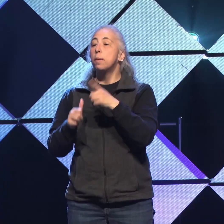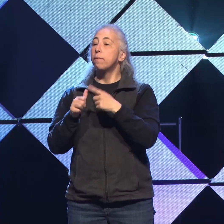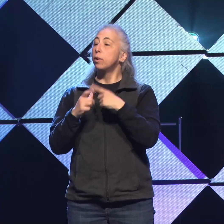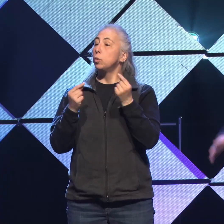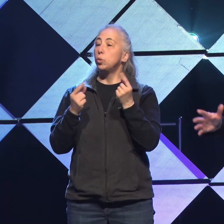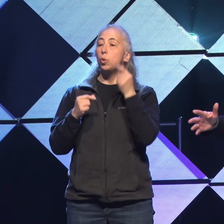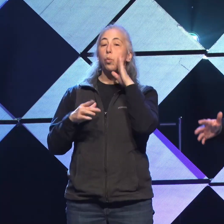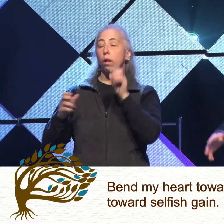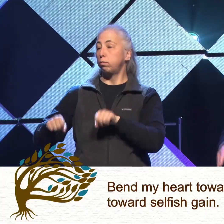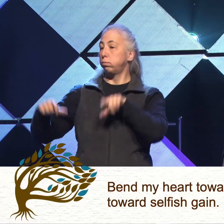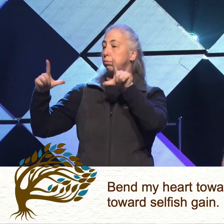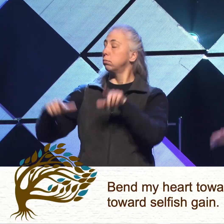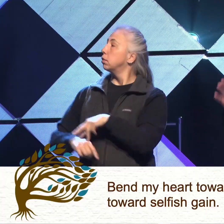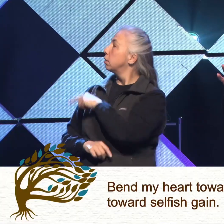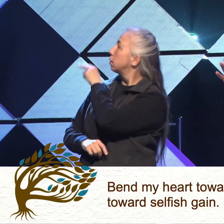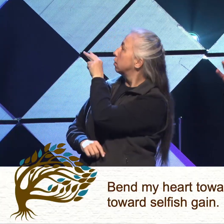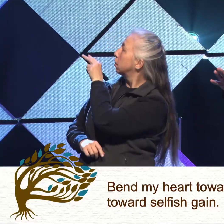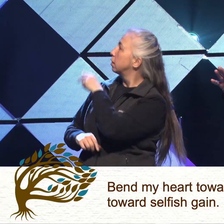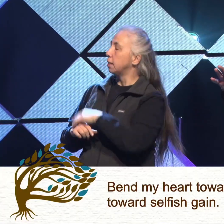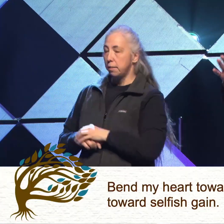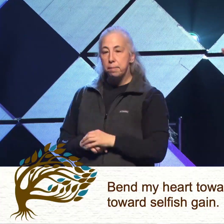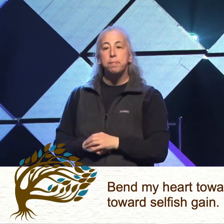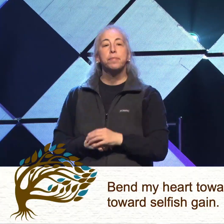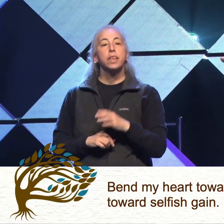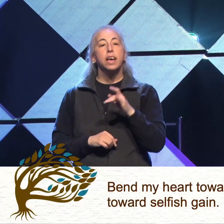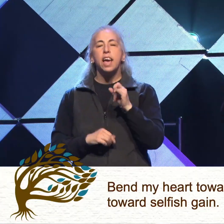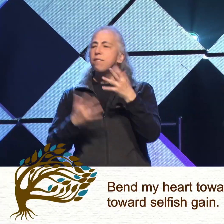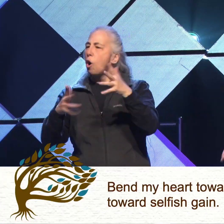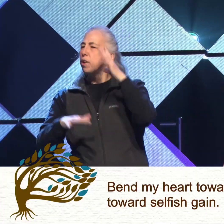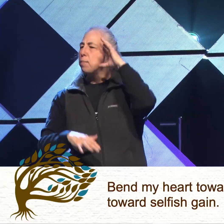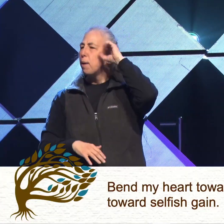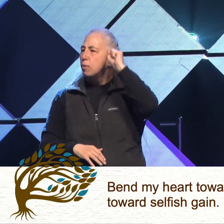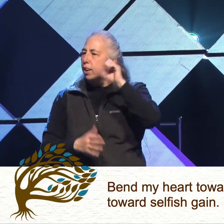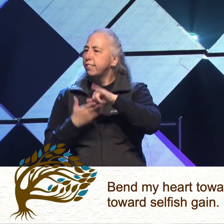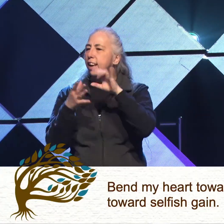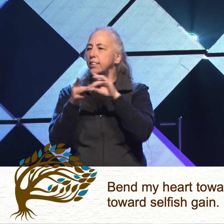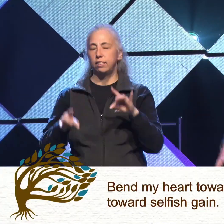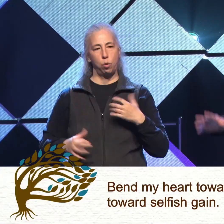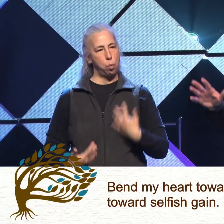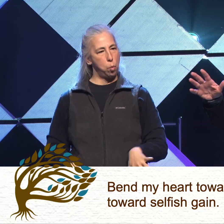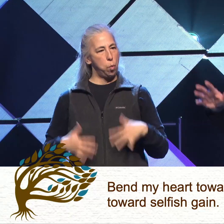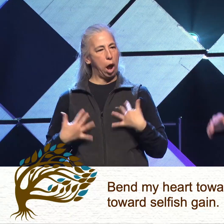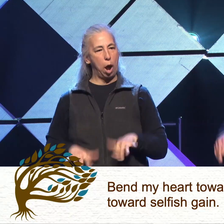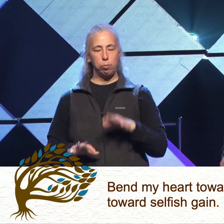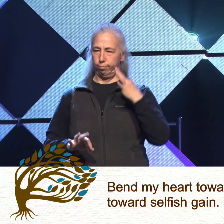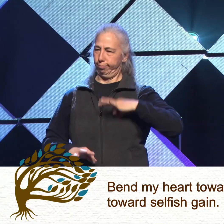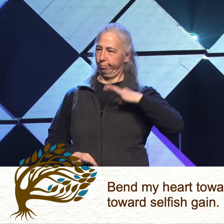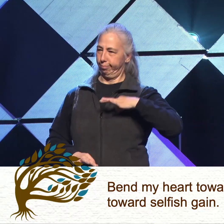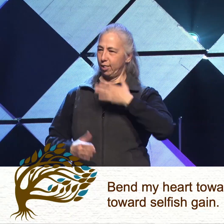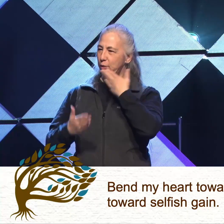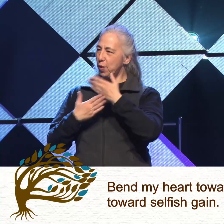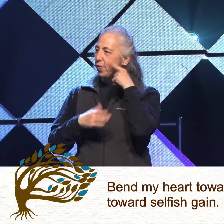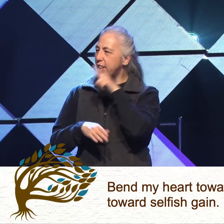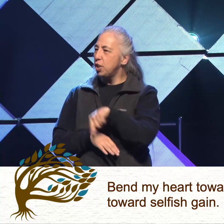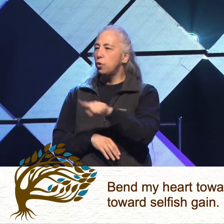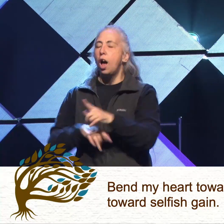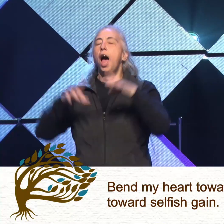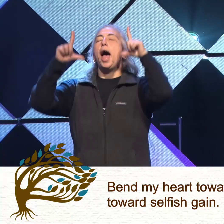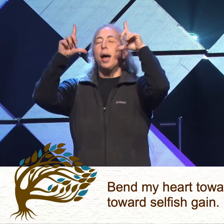screen. Okay, is that all right with everybody? But if you memorized it, we want to give you credit for that, and you can close your